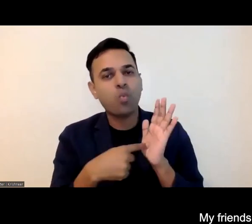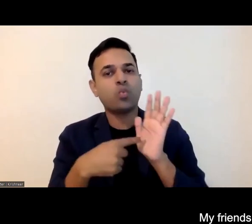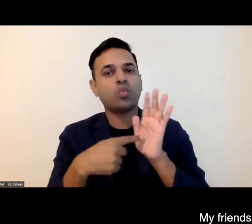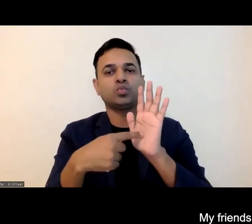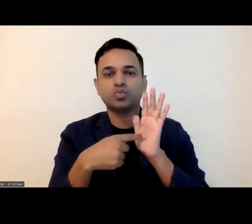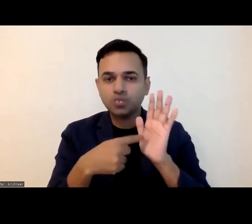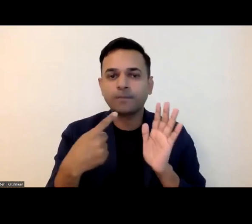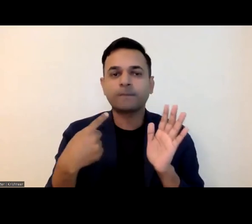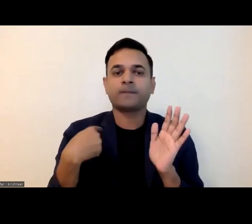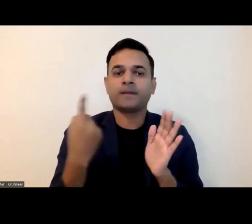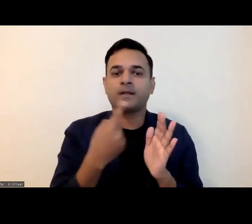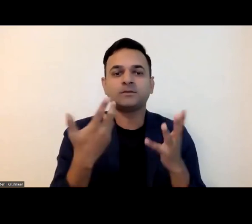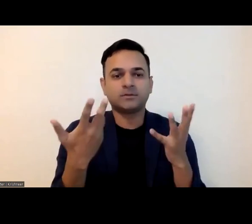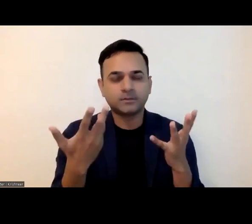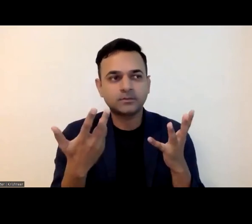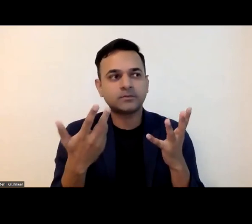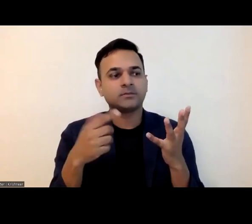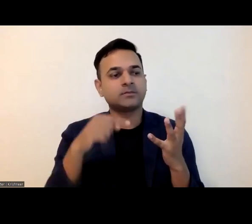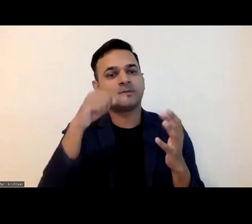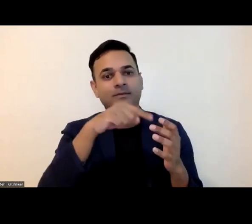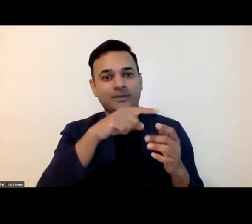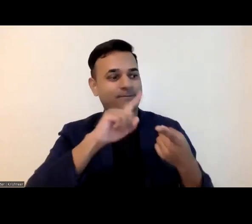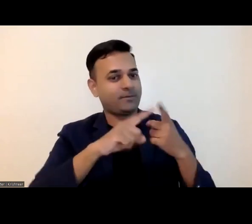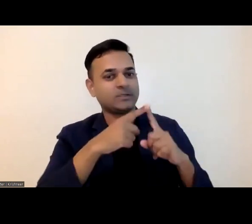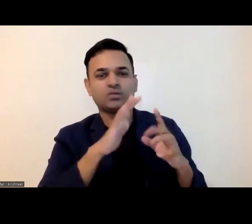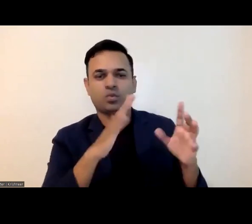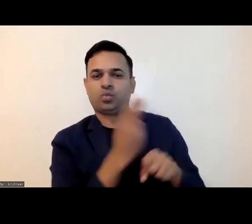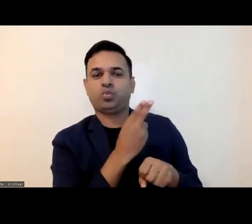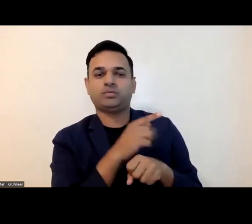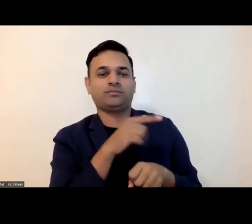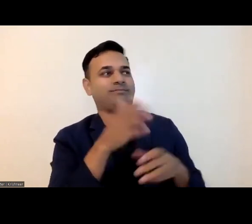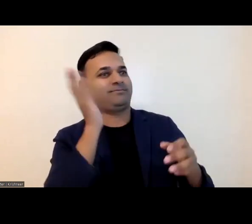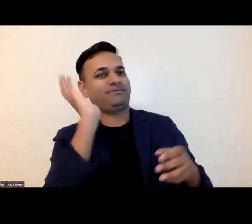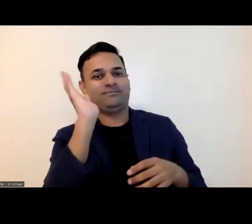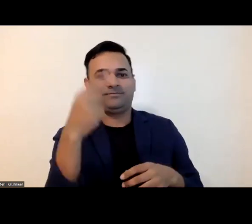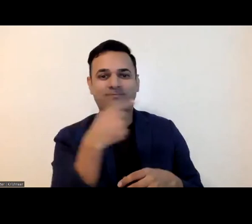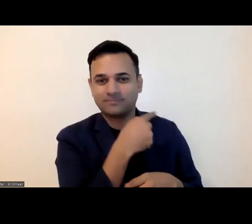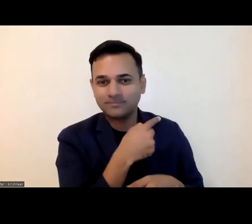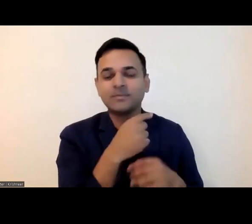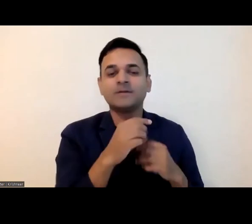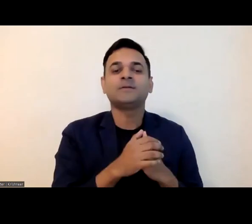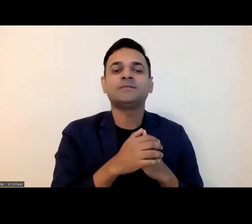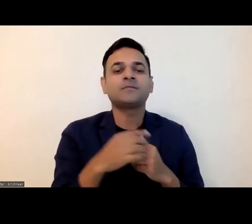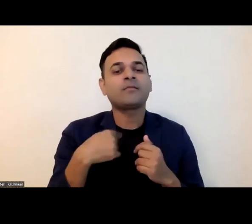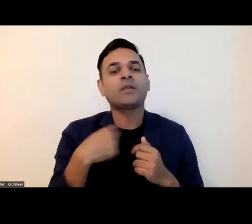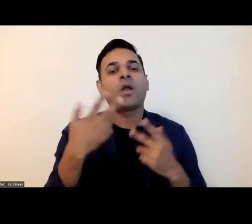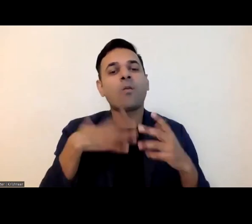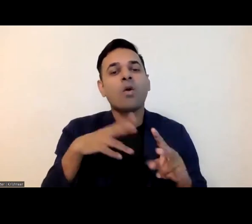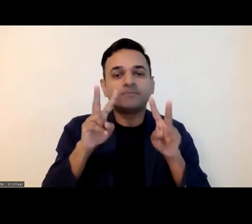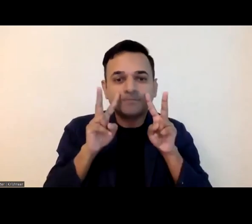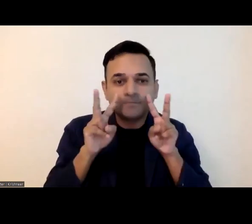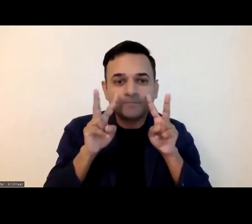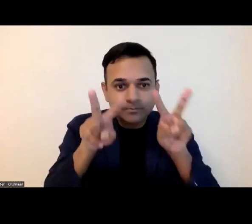and say this thing. Yes, we accept that we are disabled. Yes, we accept that we